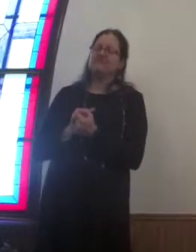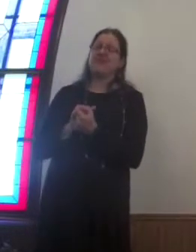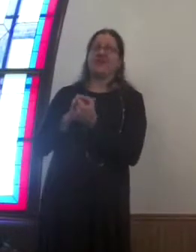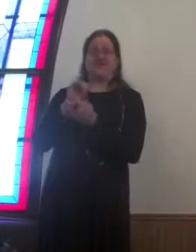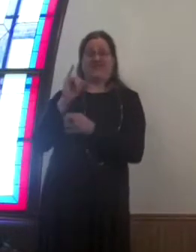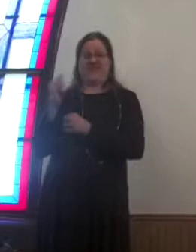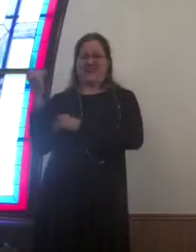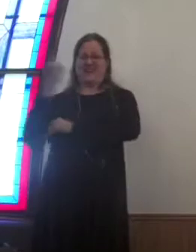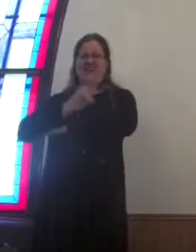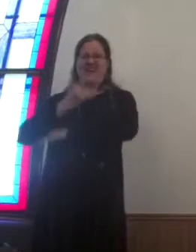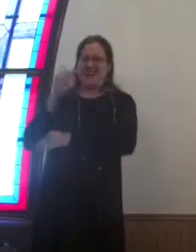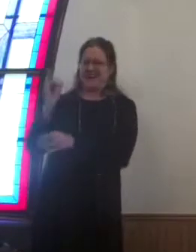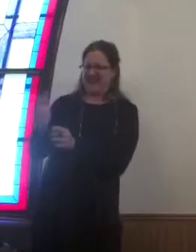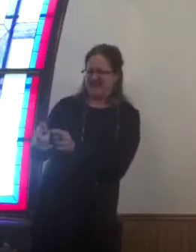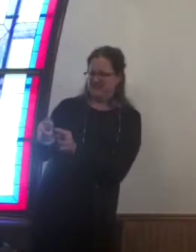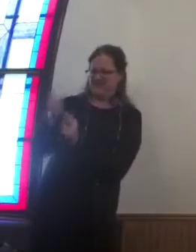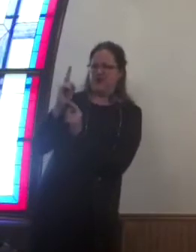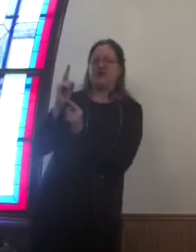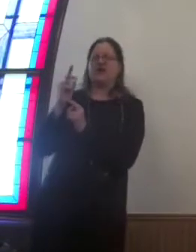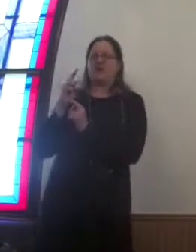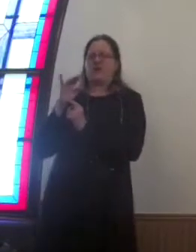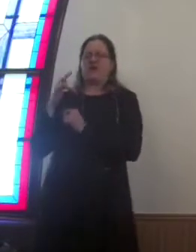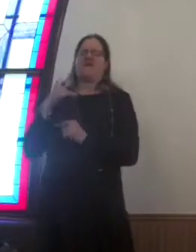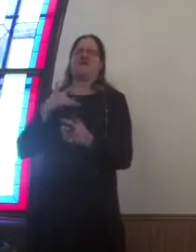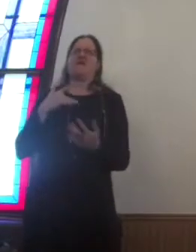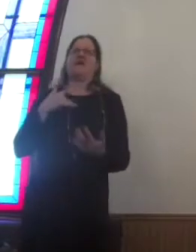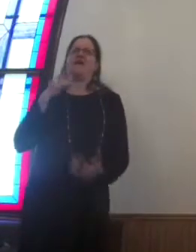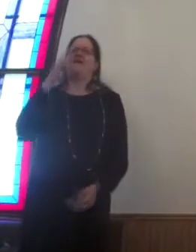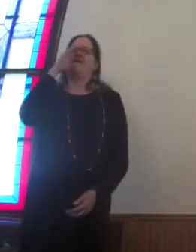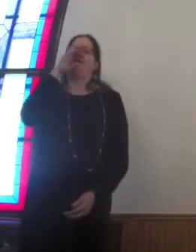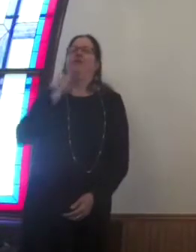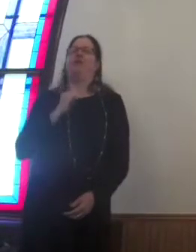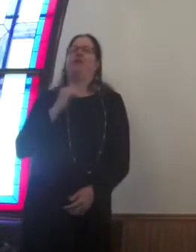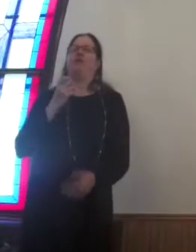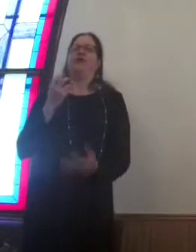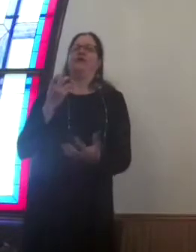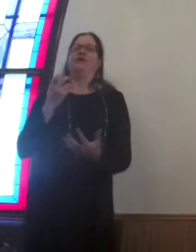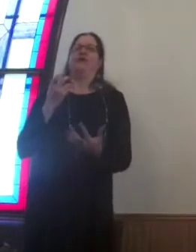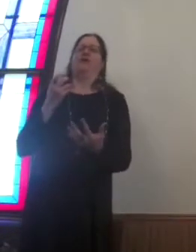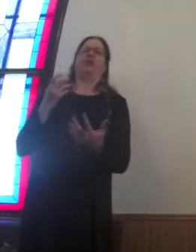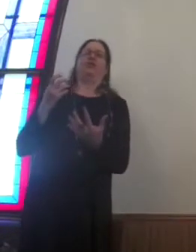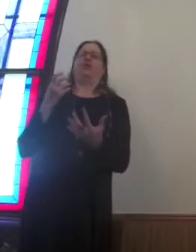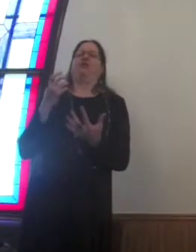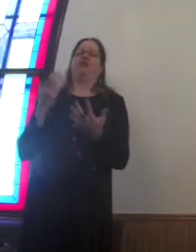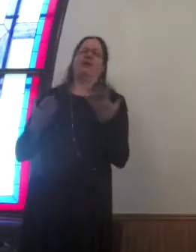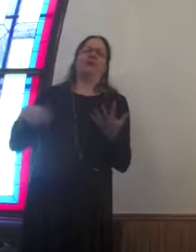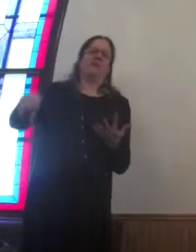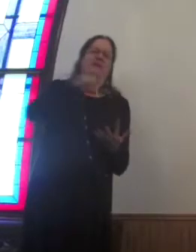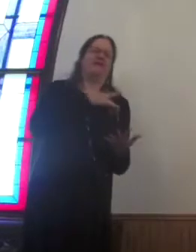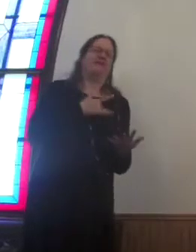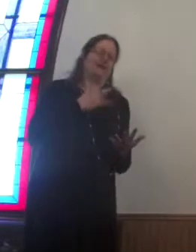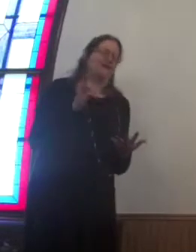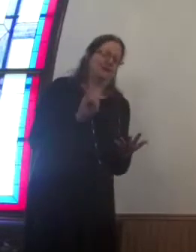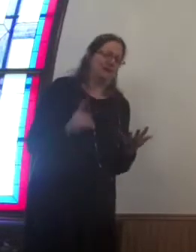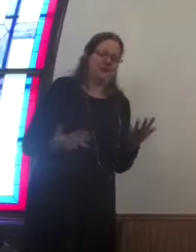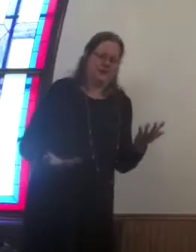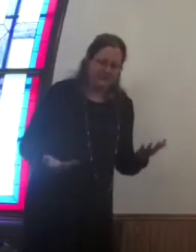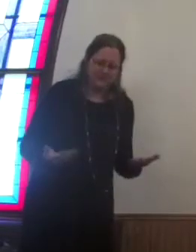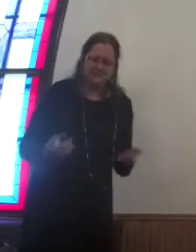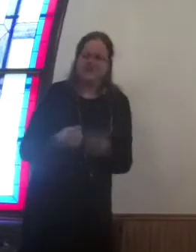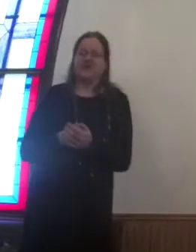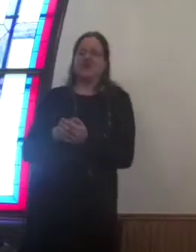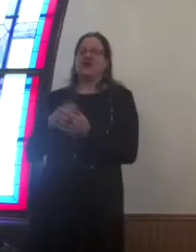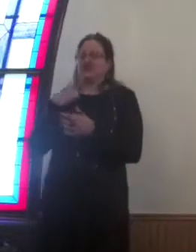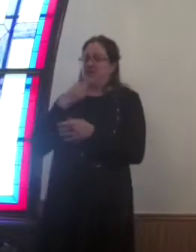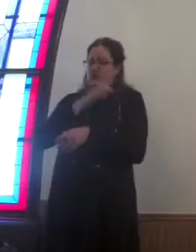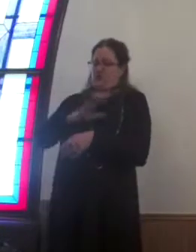that day, that Mary probably felt like a fool, like maybe the rest of us would. as we hear Christ addressed her by her